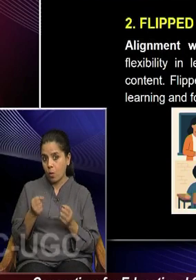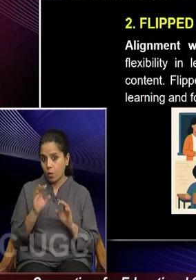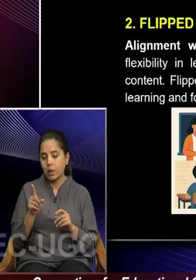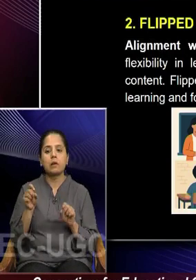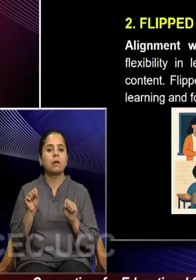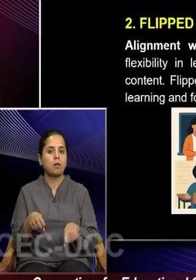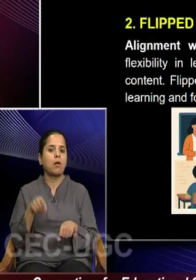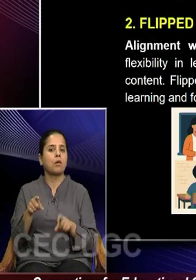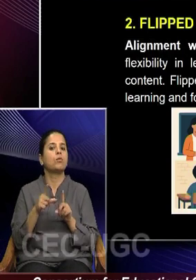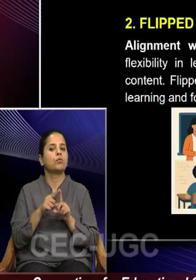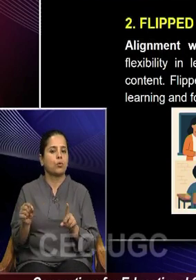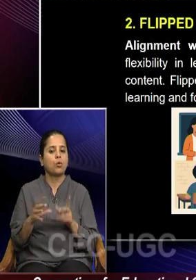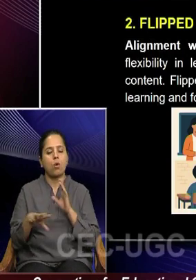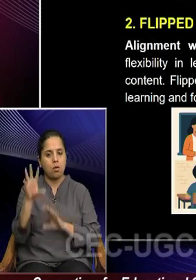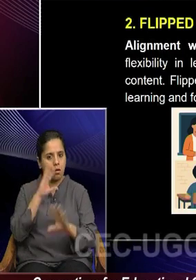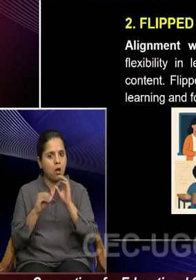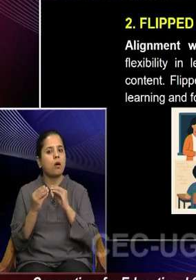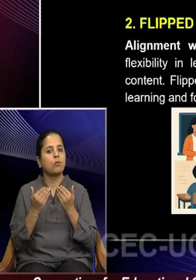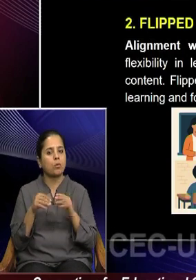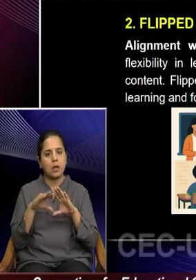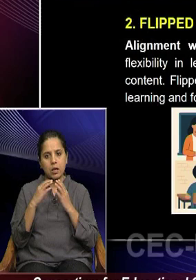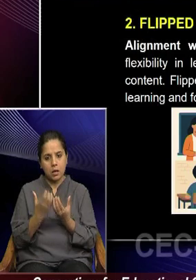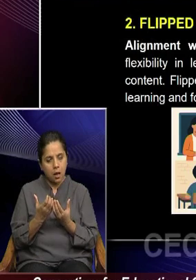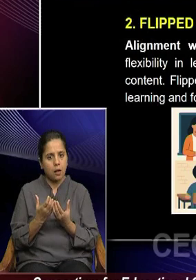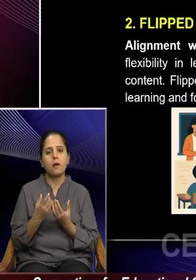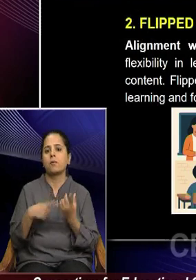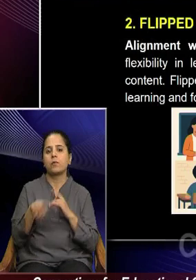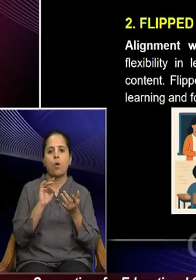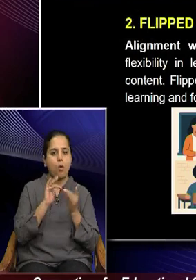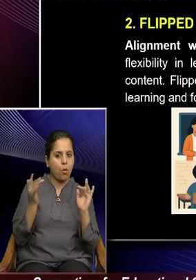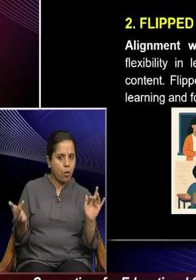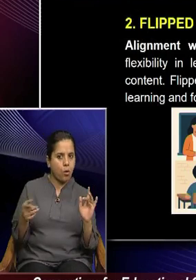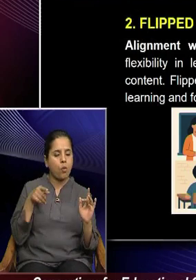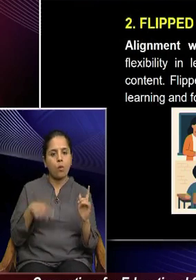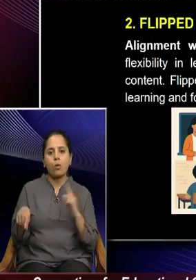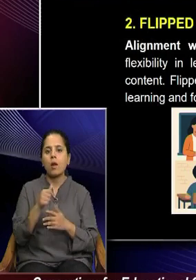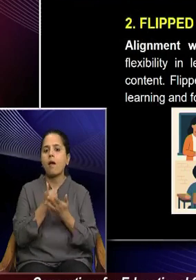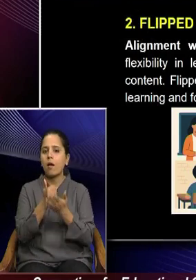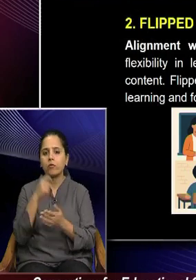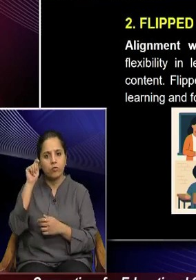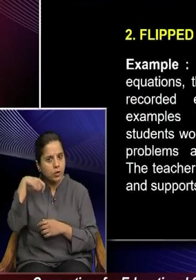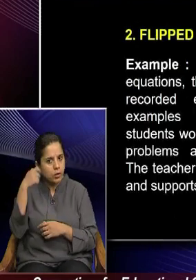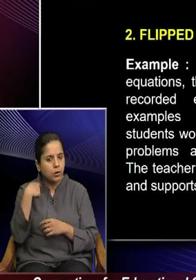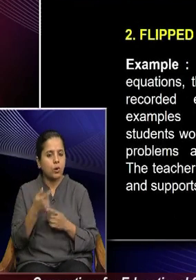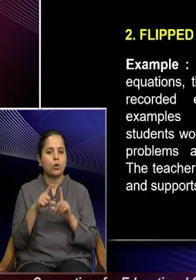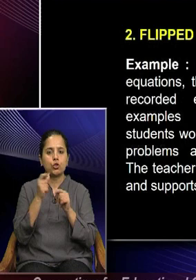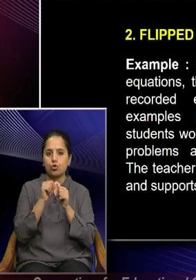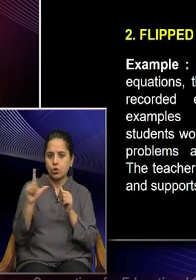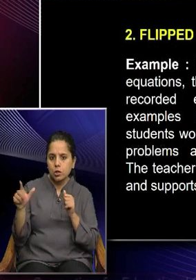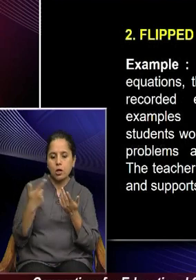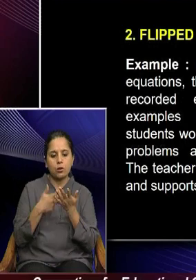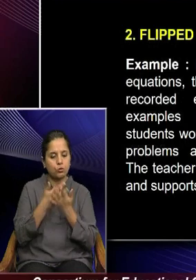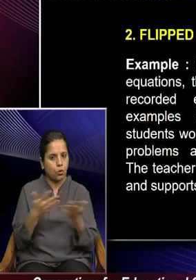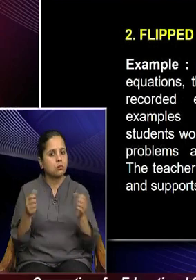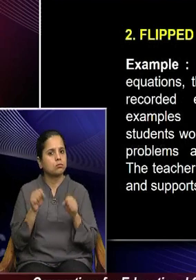can do and learn the classes online with the help of videos and the digital